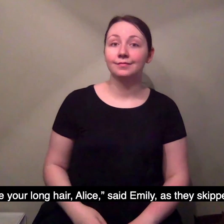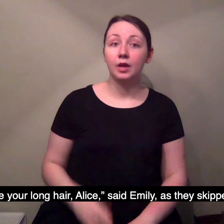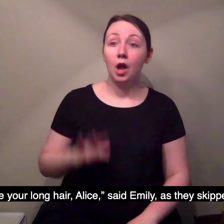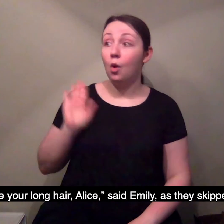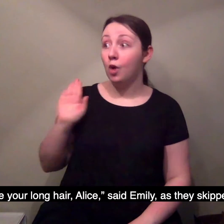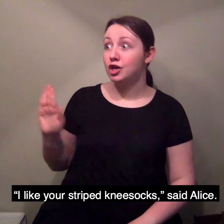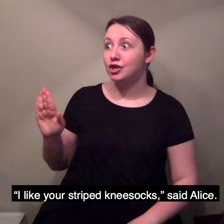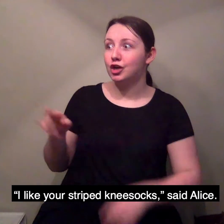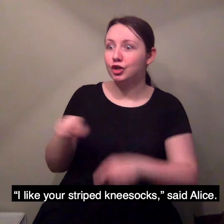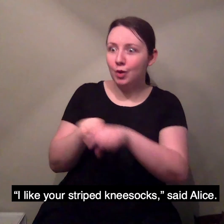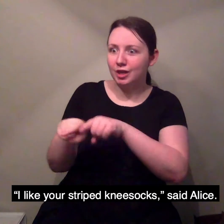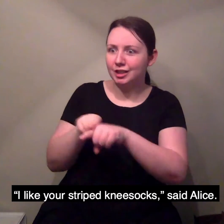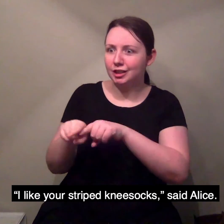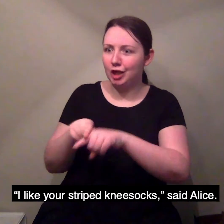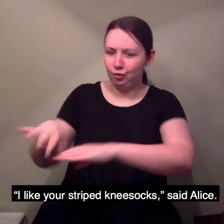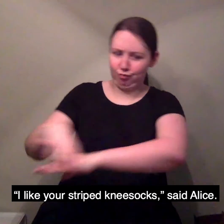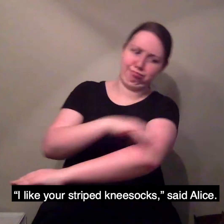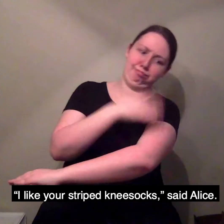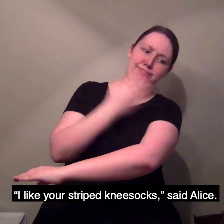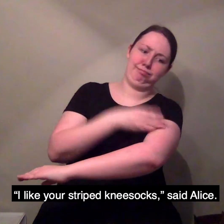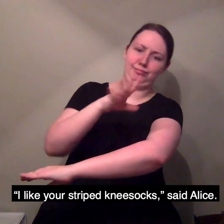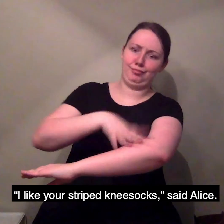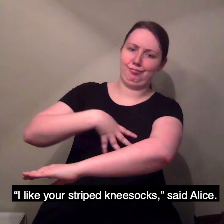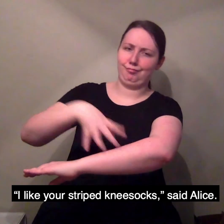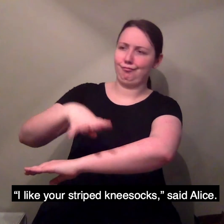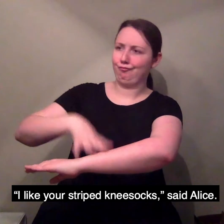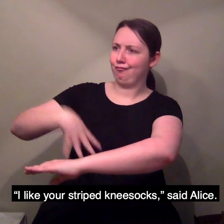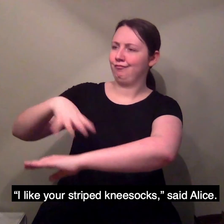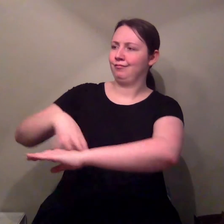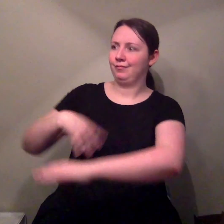along. "I like your striped knee socks," said Alice.